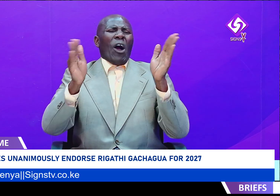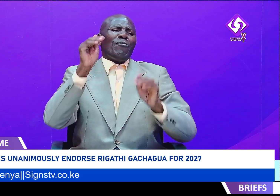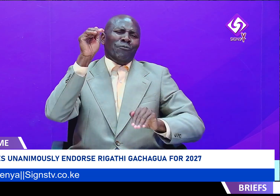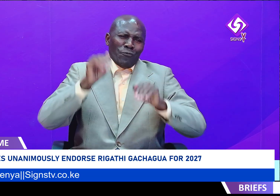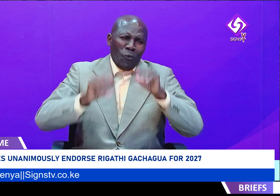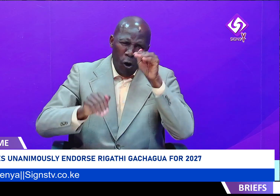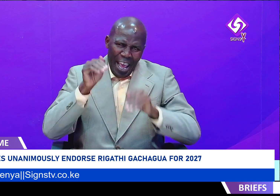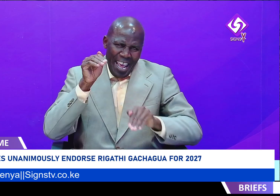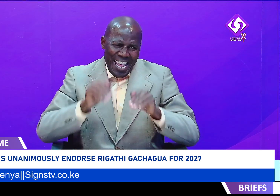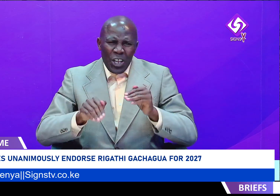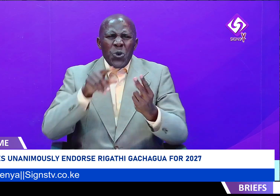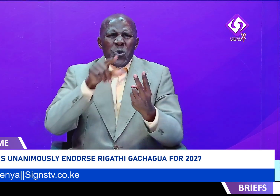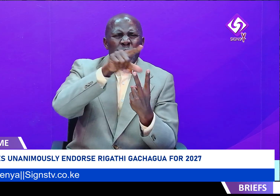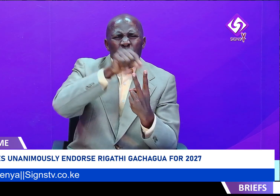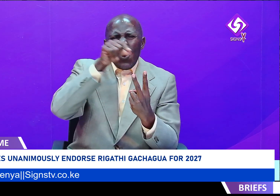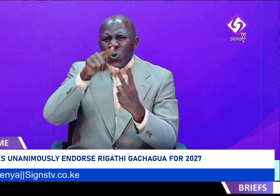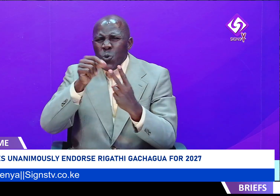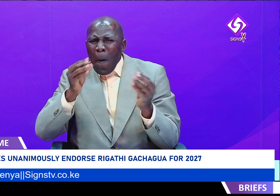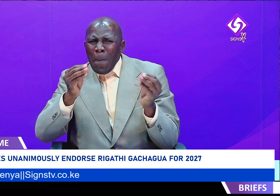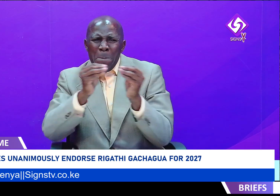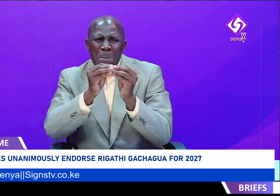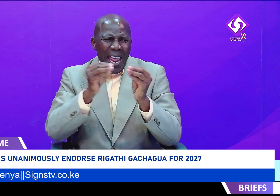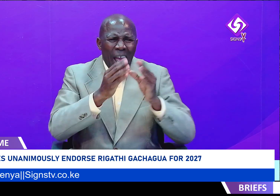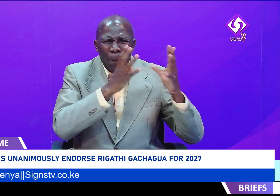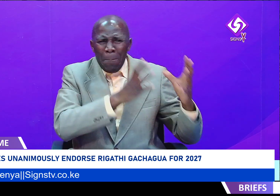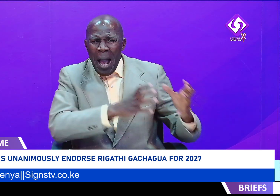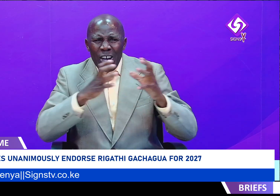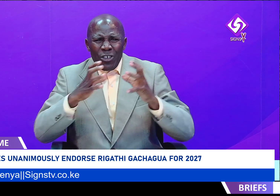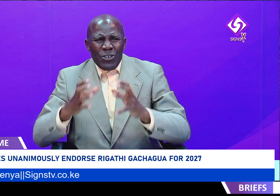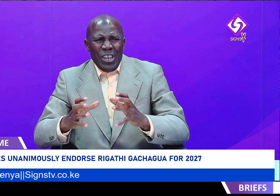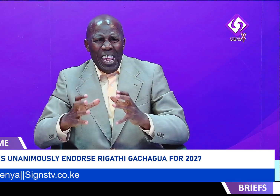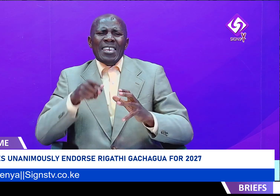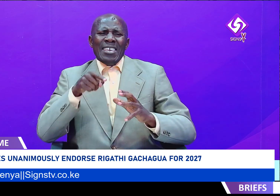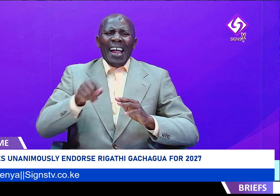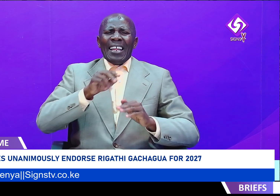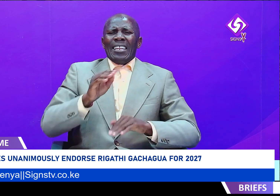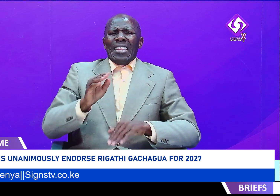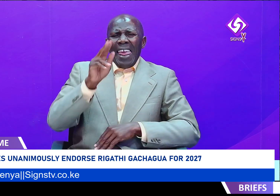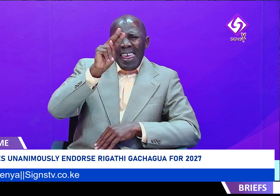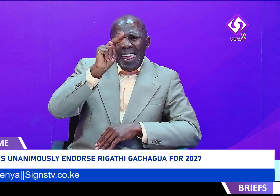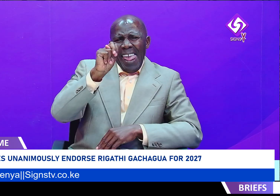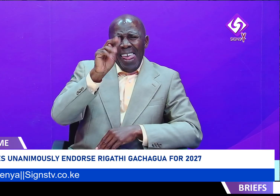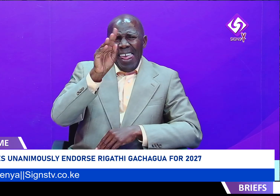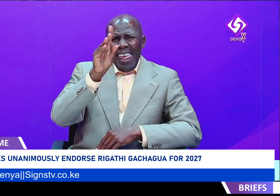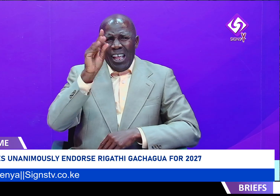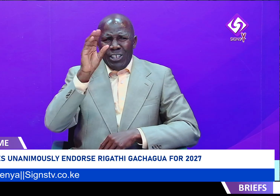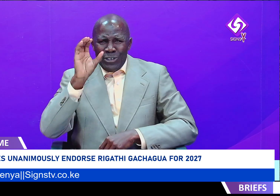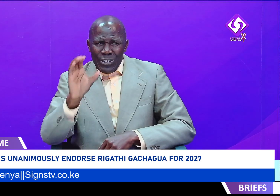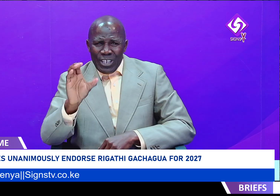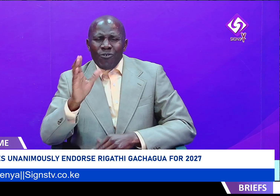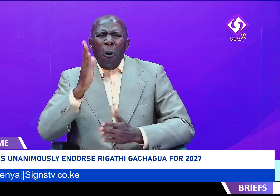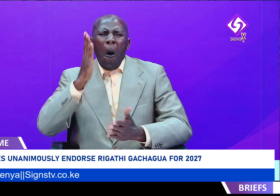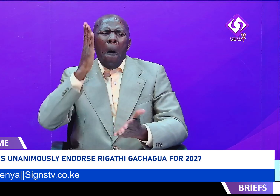has officially thrown its weight behind former Deputy President Rigathi